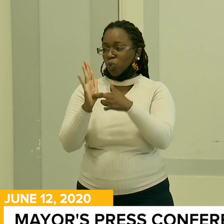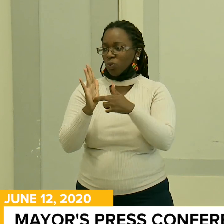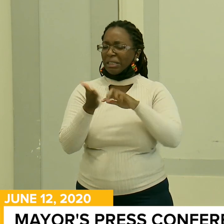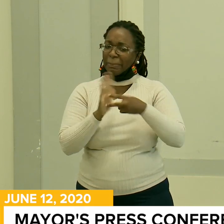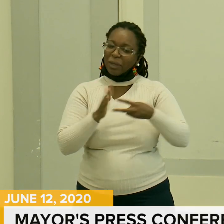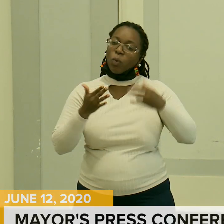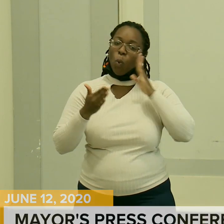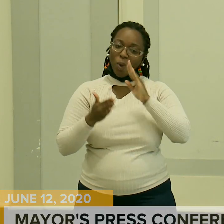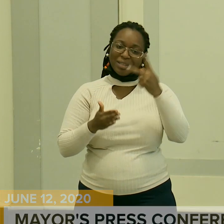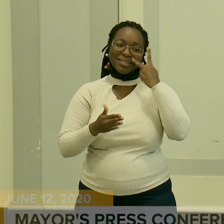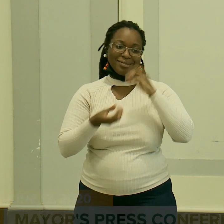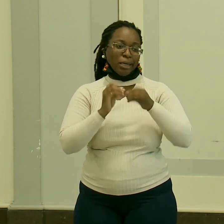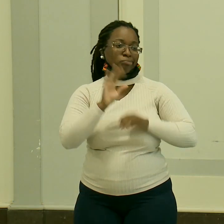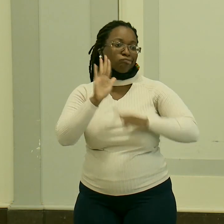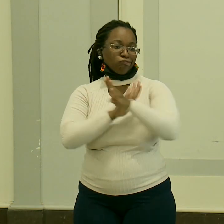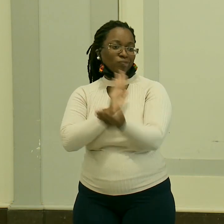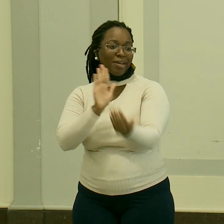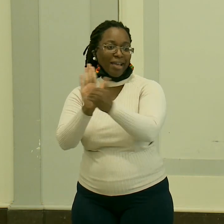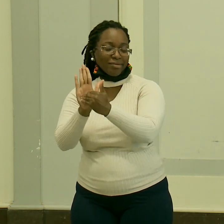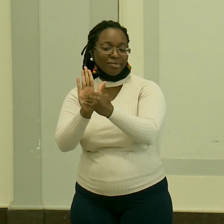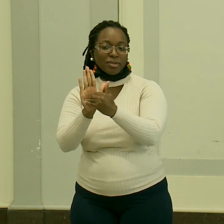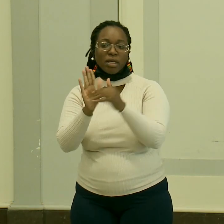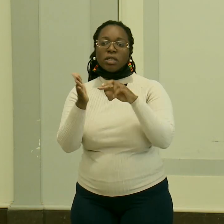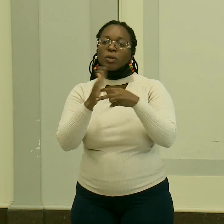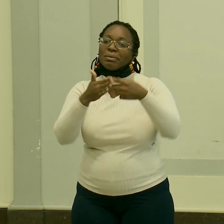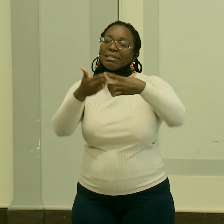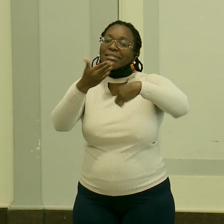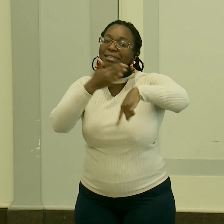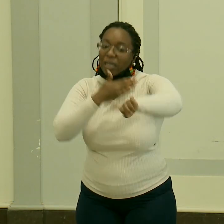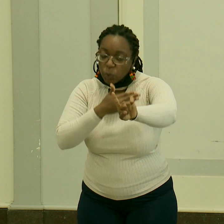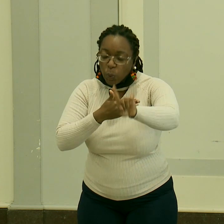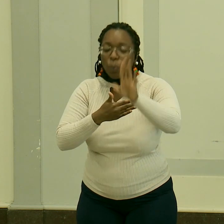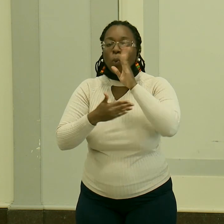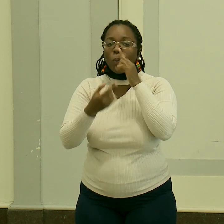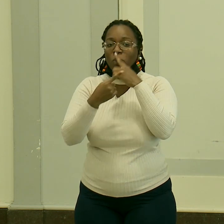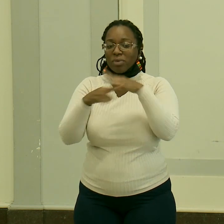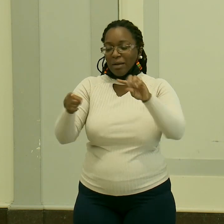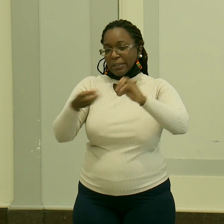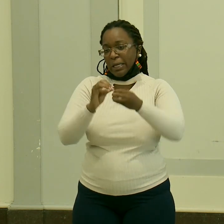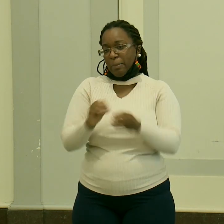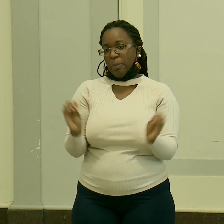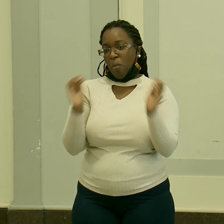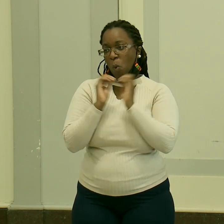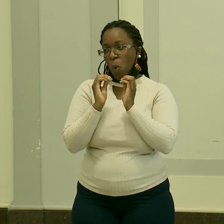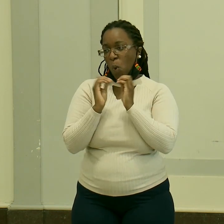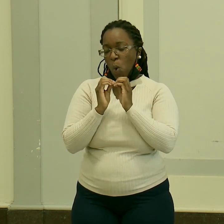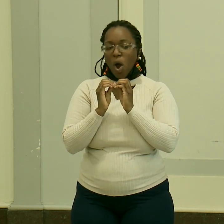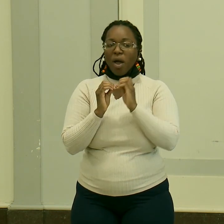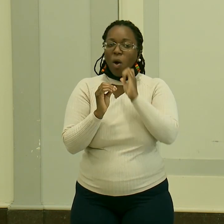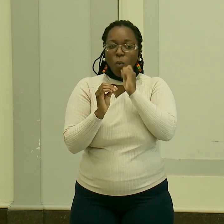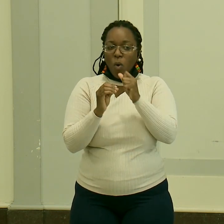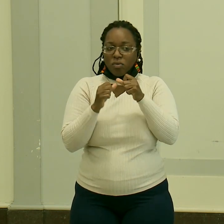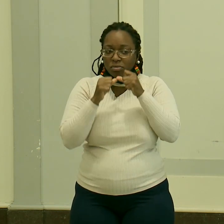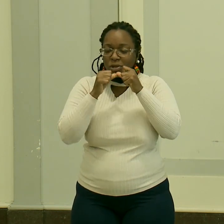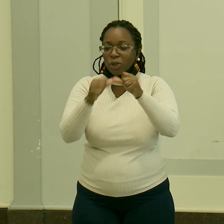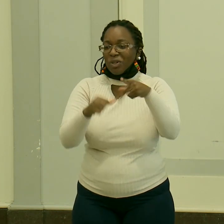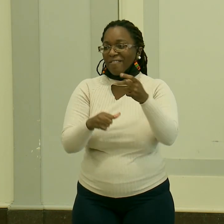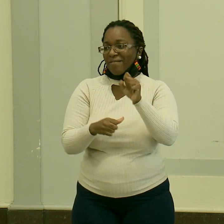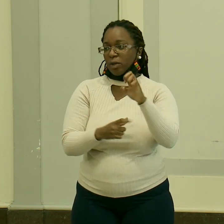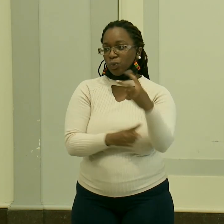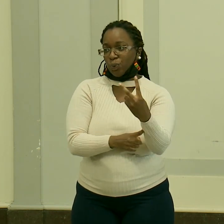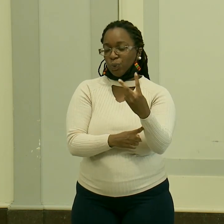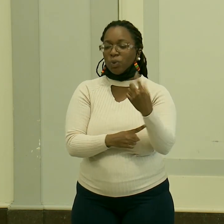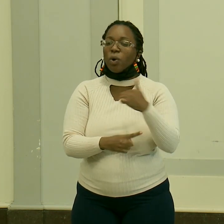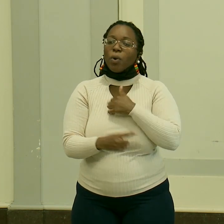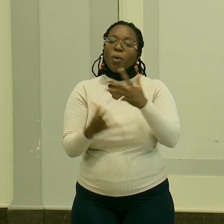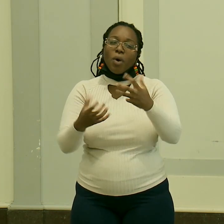this, we will wait until next week to announce any further reopenings out of an abundance of caution to ensure that we're making the best